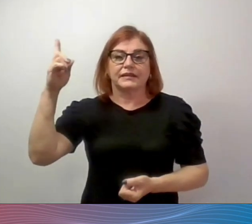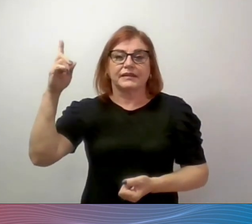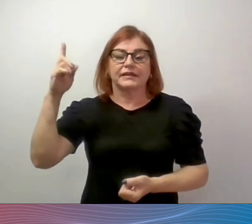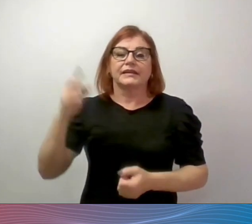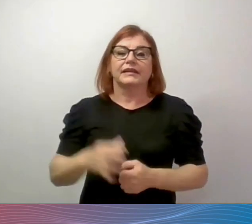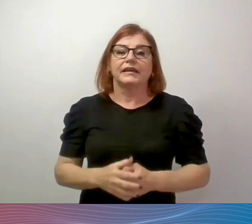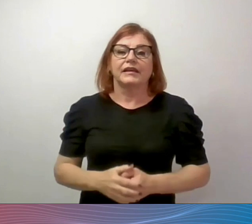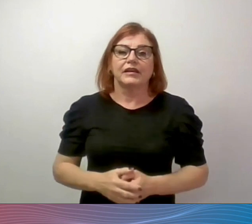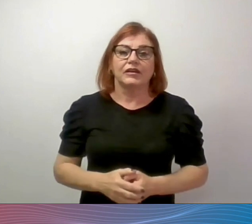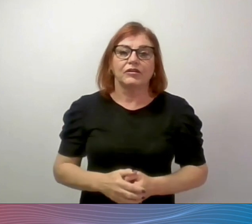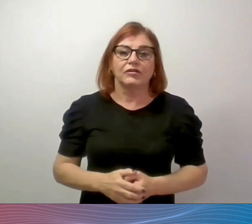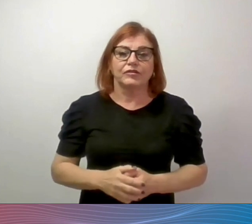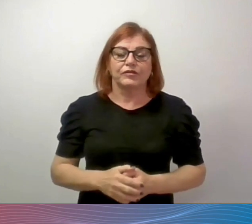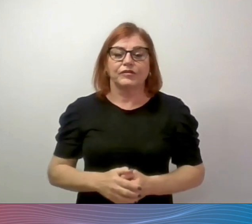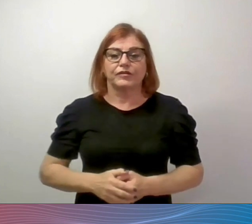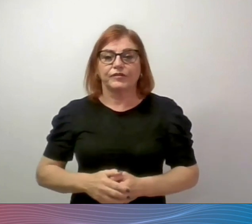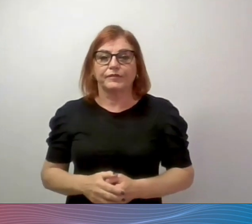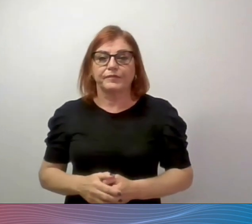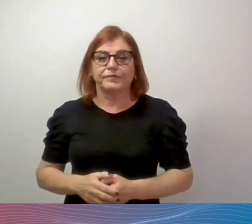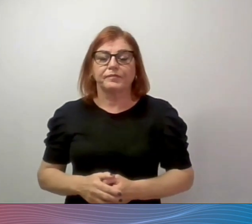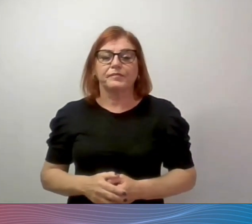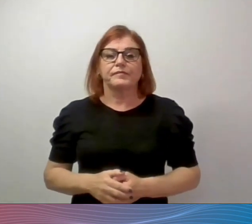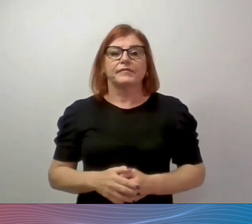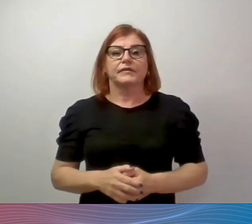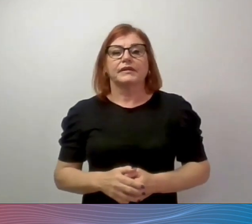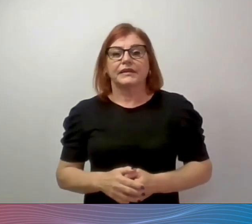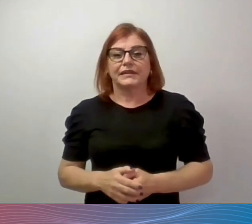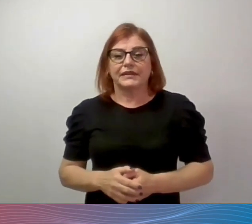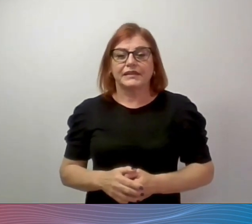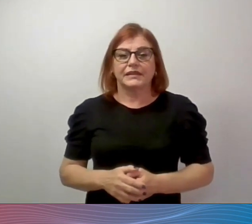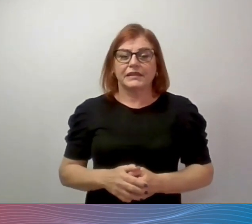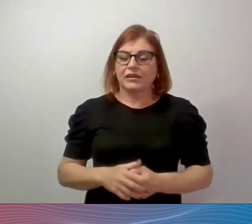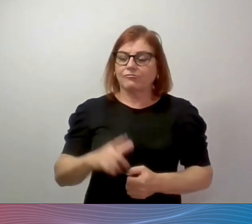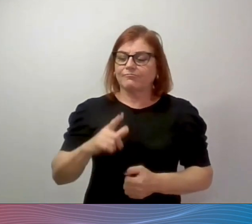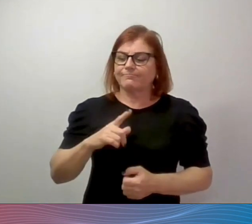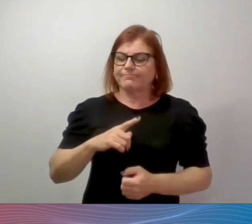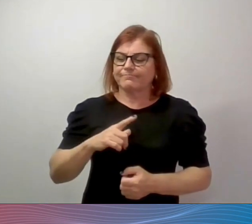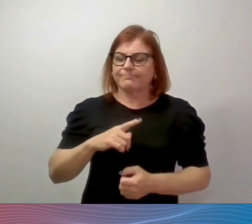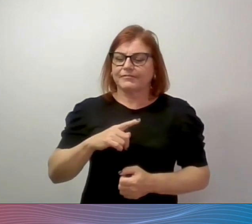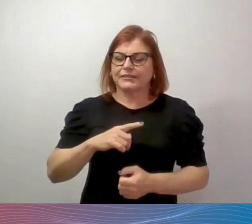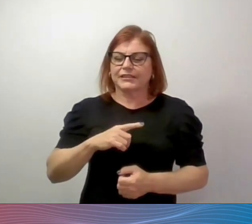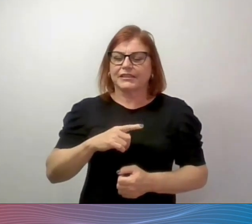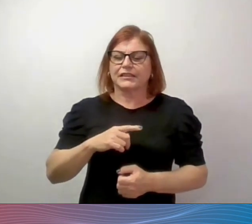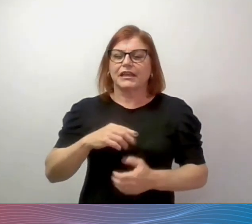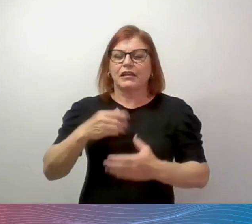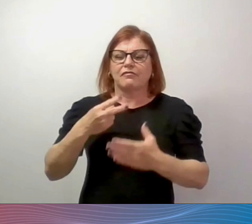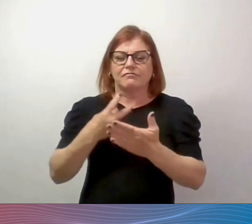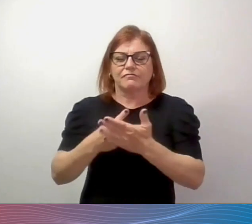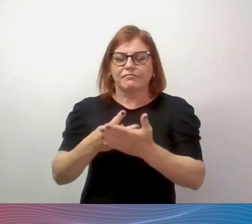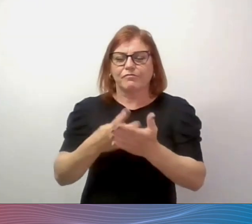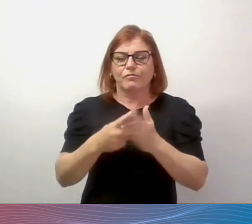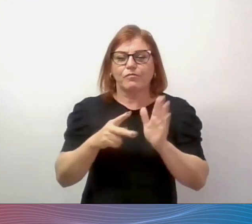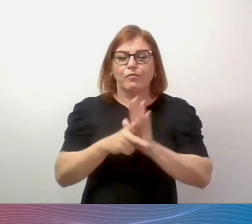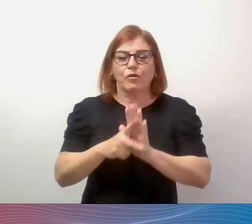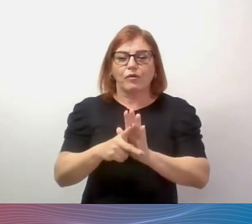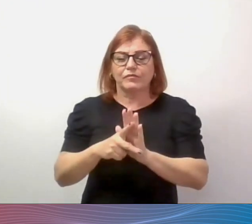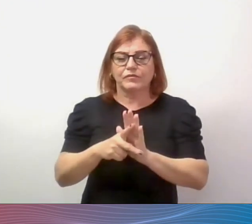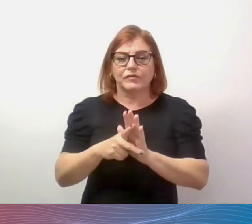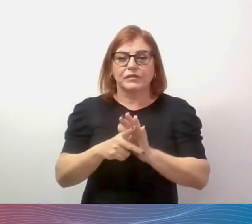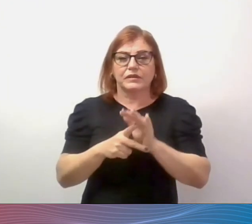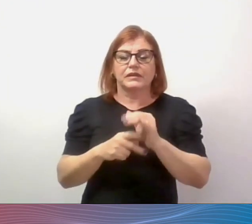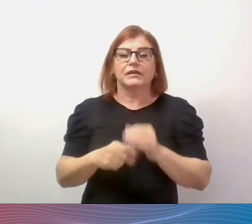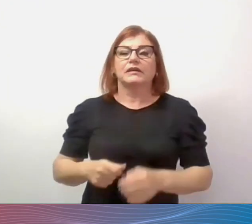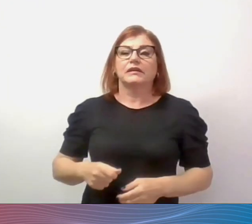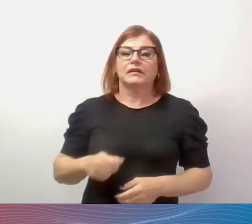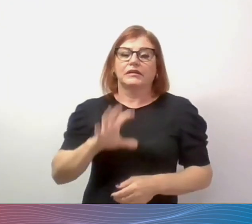é o amor. So God in his essence, he is love. Mas para alcançar o homem e